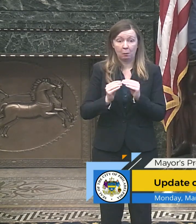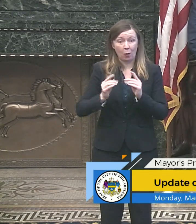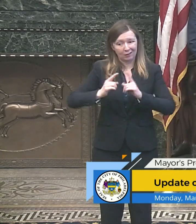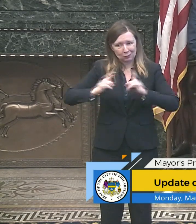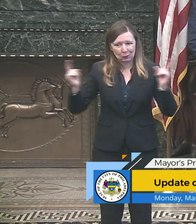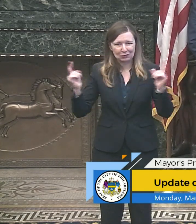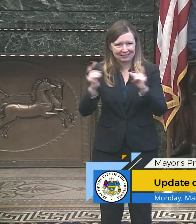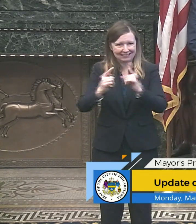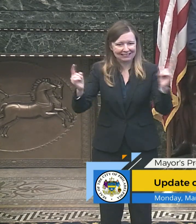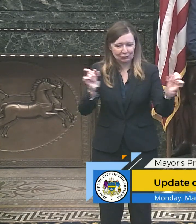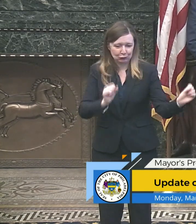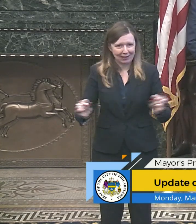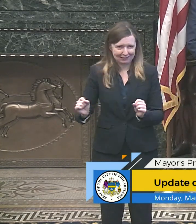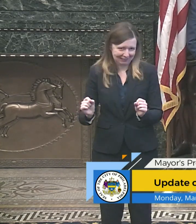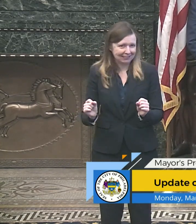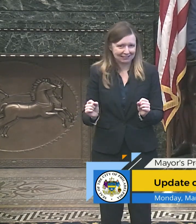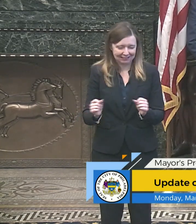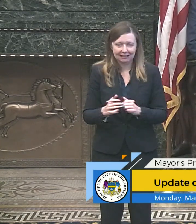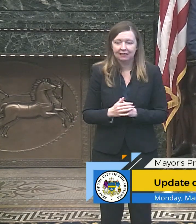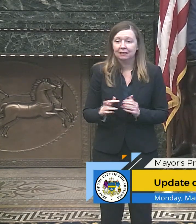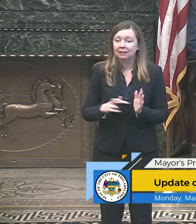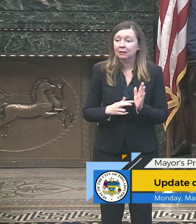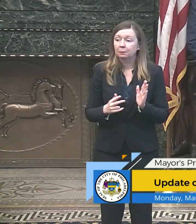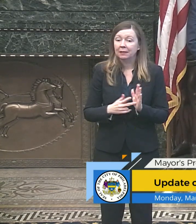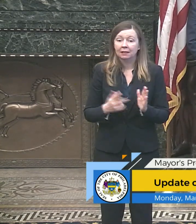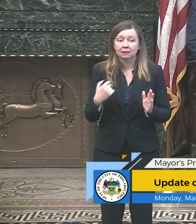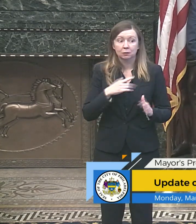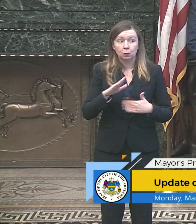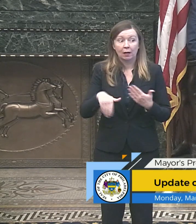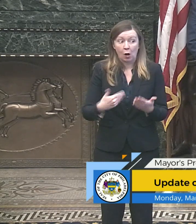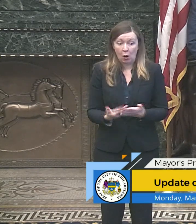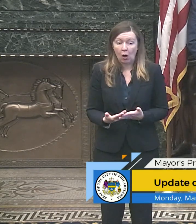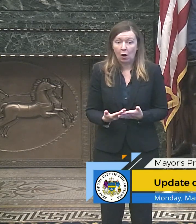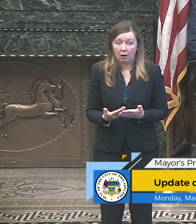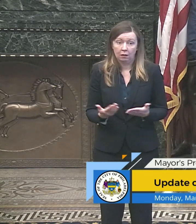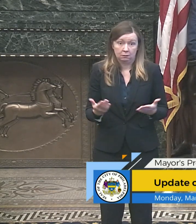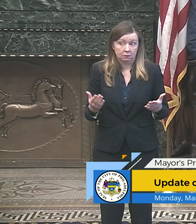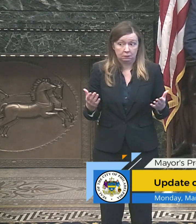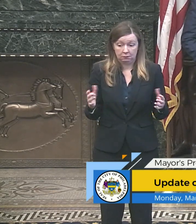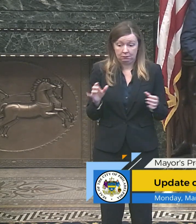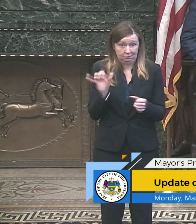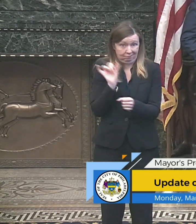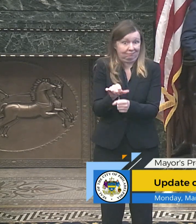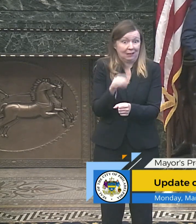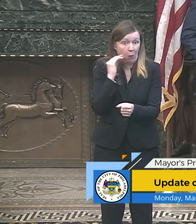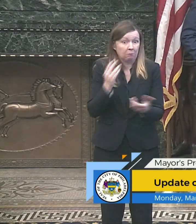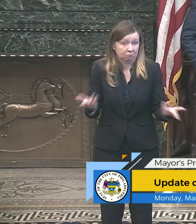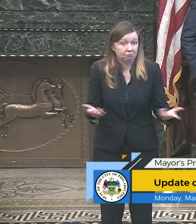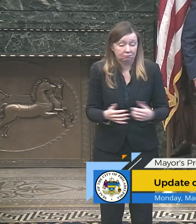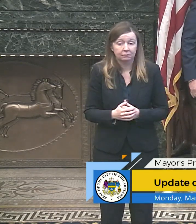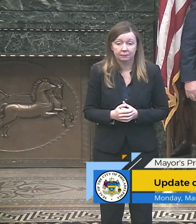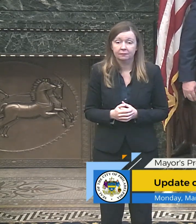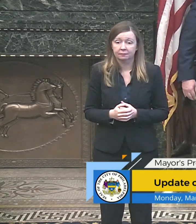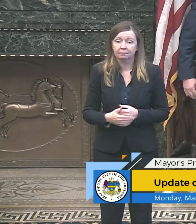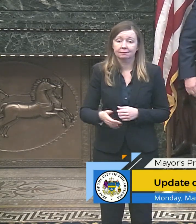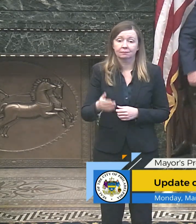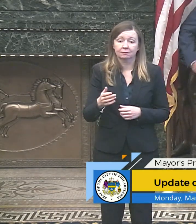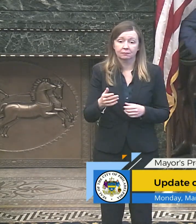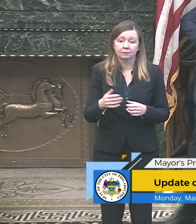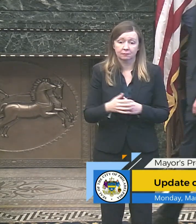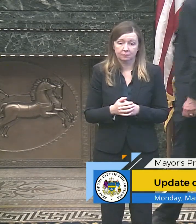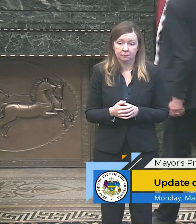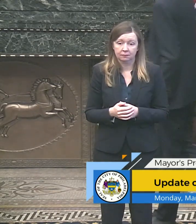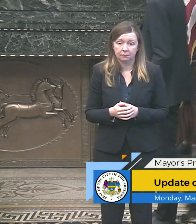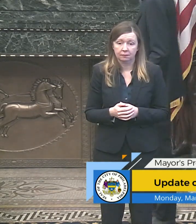distancing strategies here, so that everybody is, in a sense, in semi-quarantine. Got it. Okay, thank you.